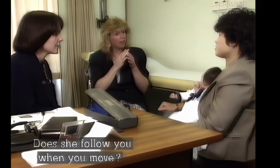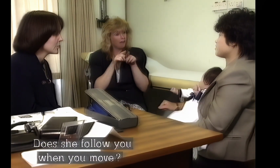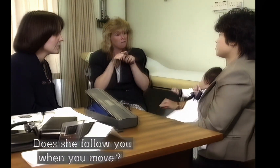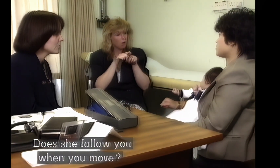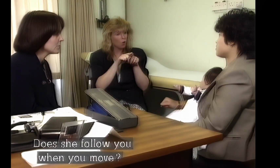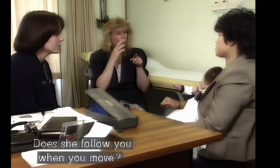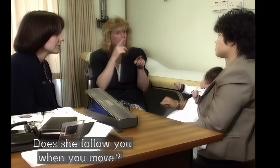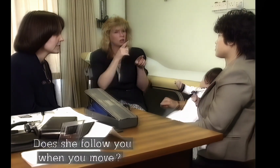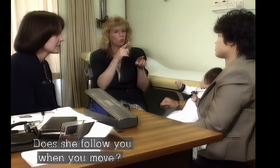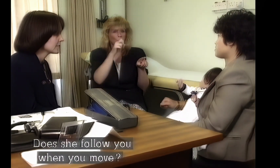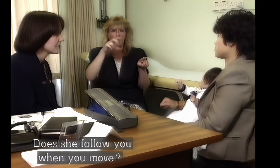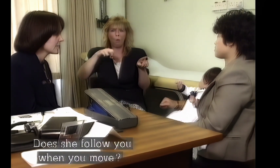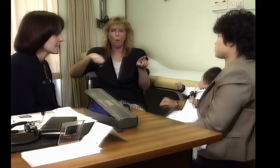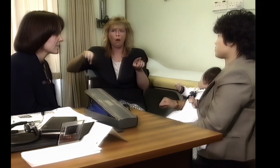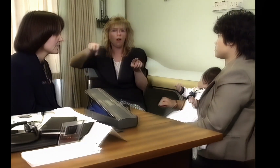when you move?